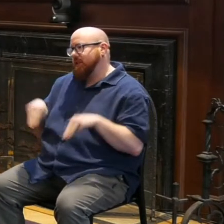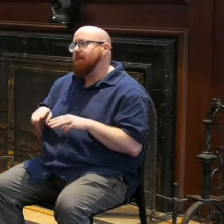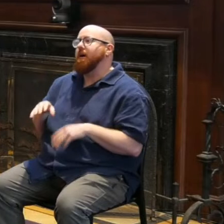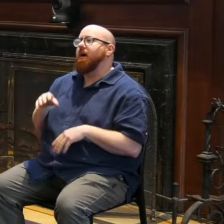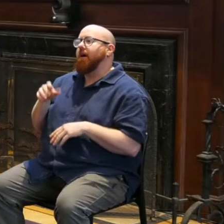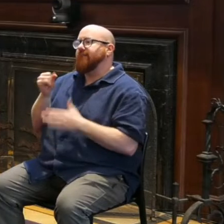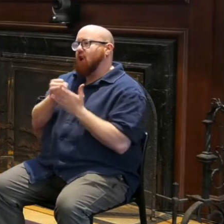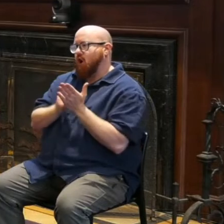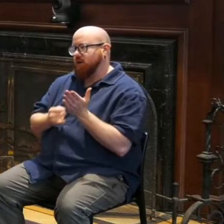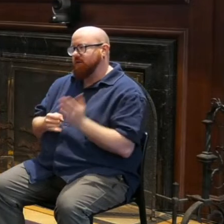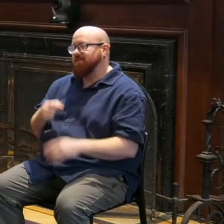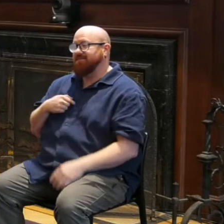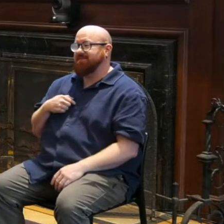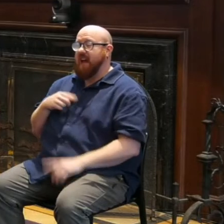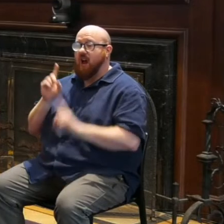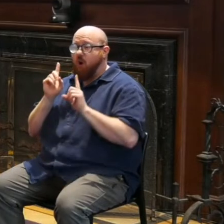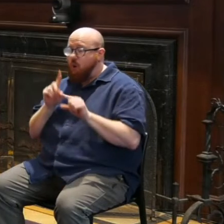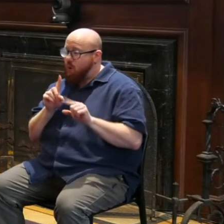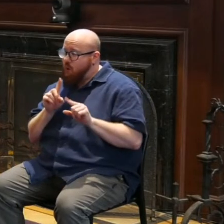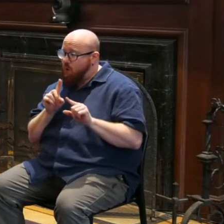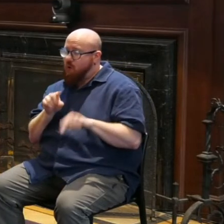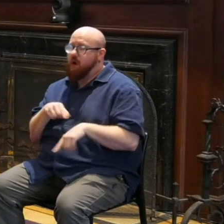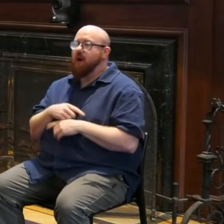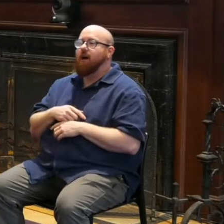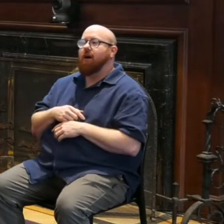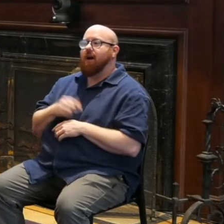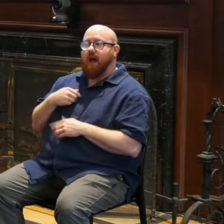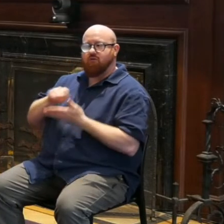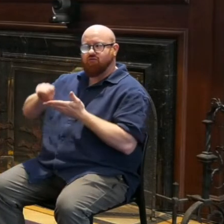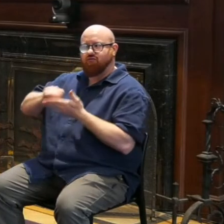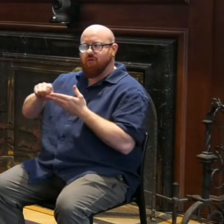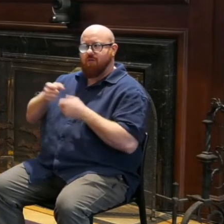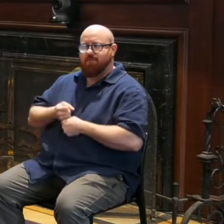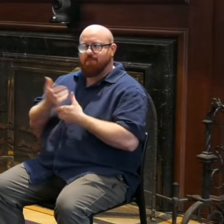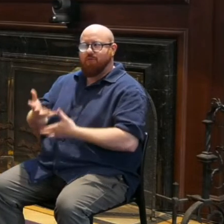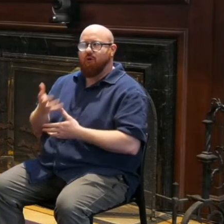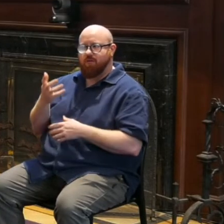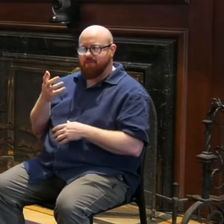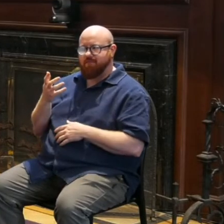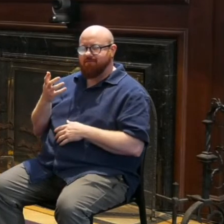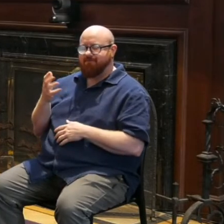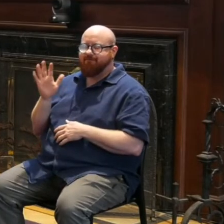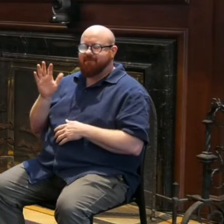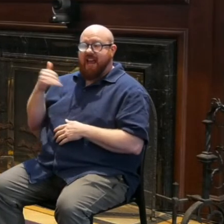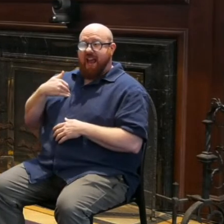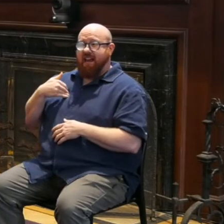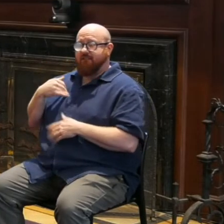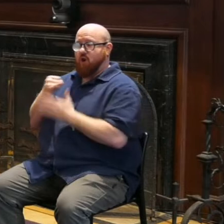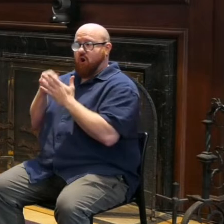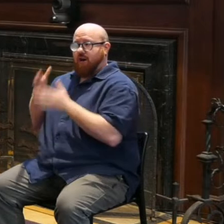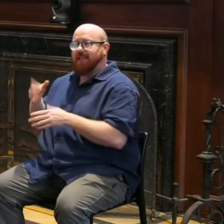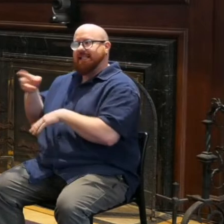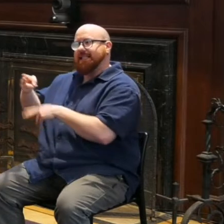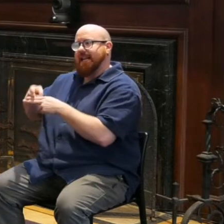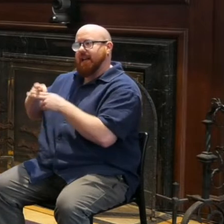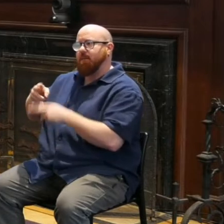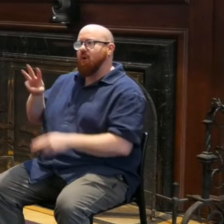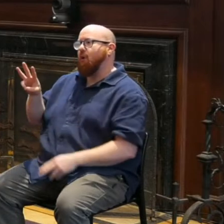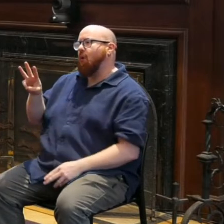spend time there. And I've written this poem. There's an artist by the name of Walter Henry Williams. And